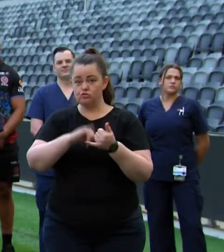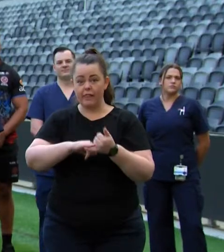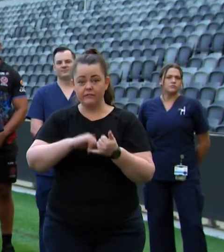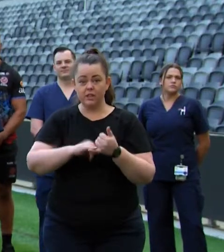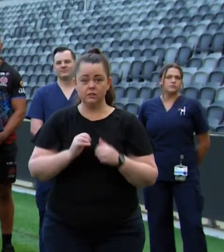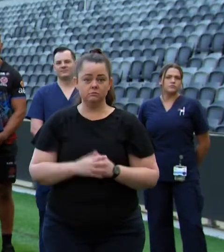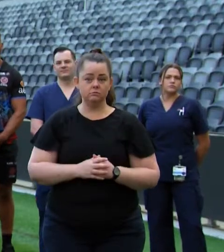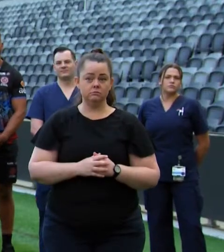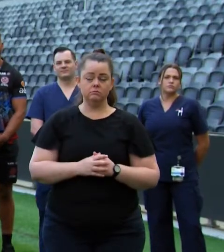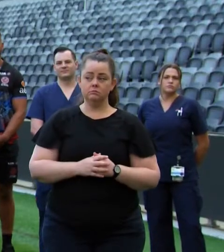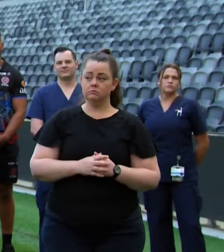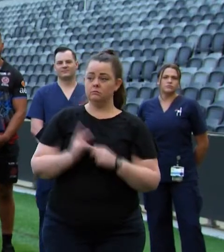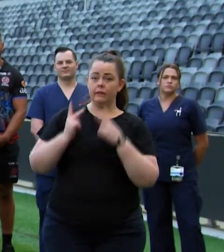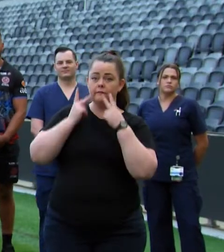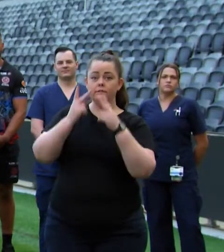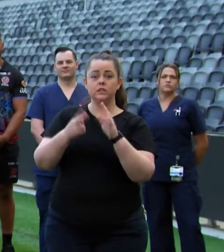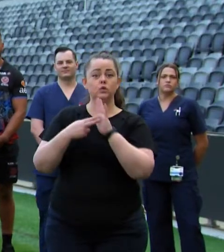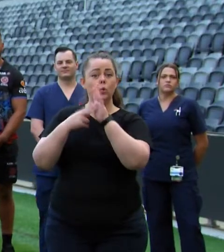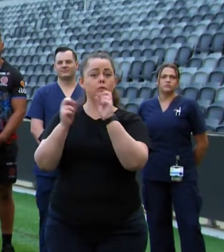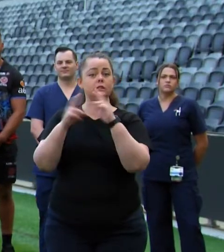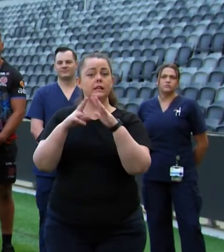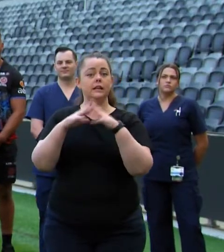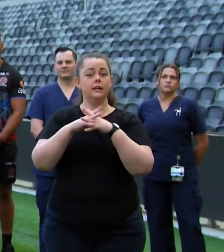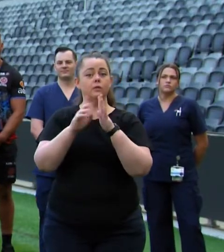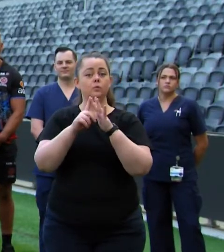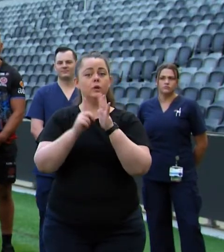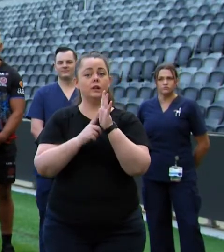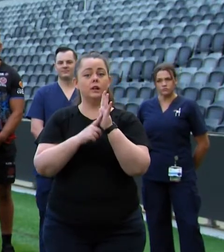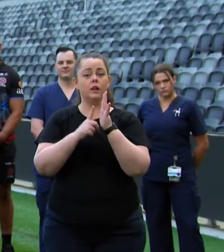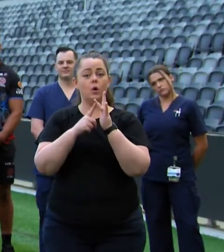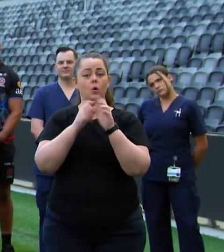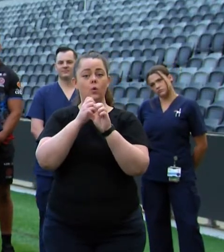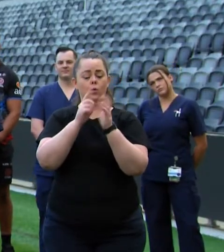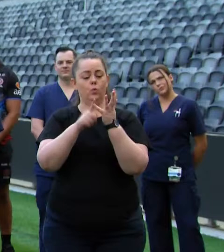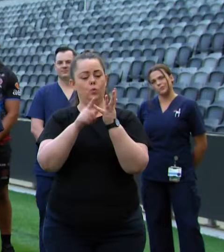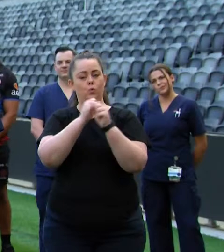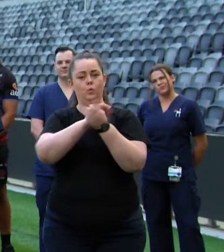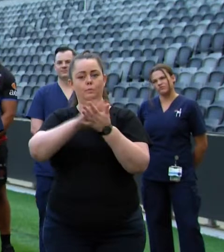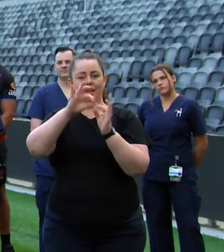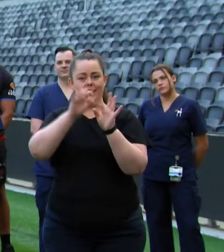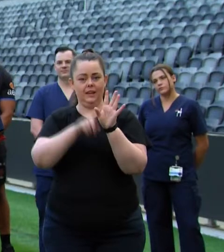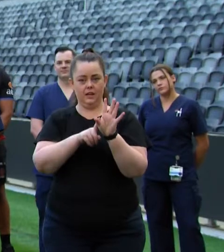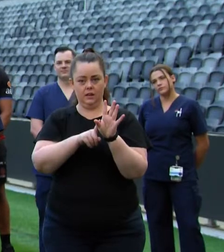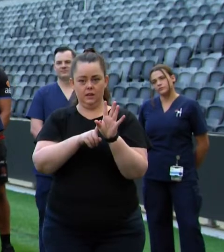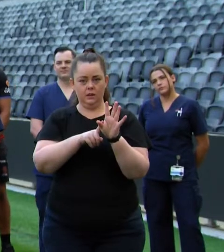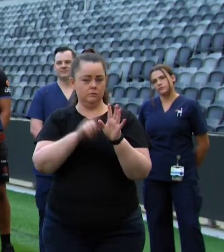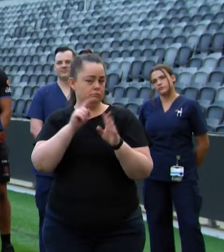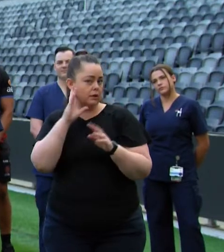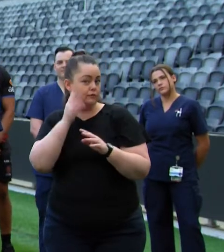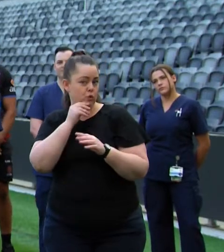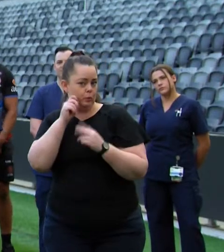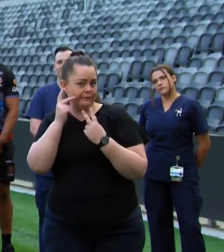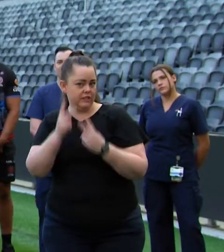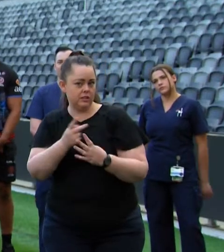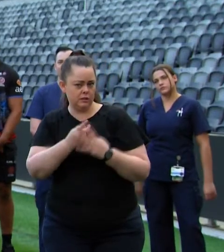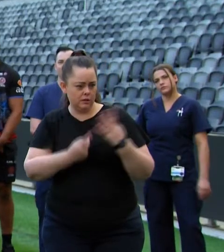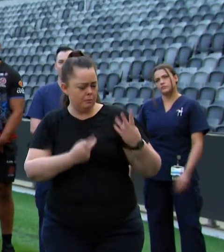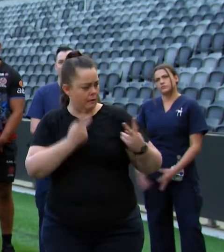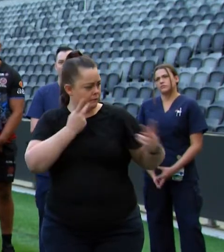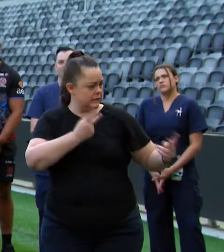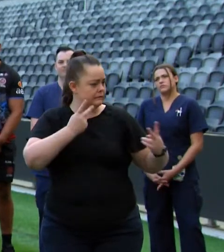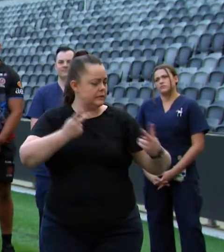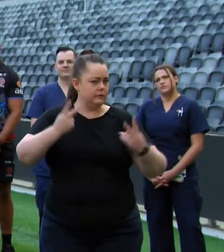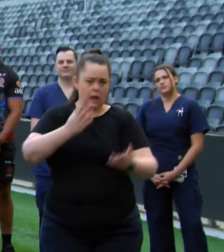Willoughby. I'll drop into Willoughby today. But ultimately, as Premier of the state, my job every day is to focus on getting our